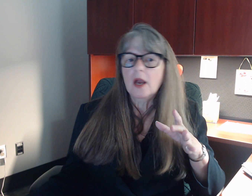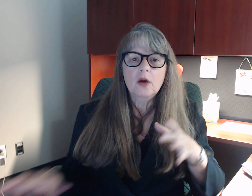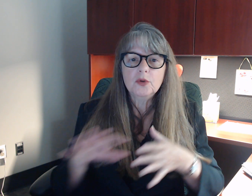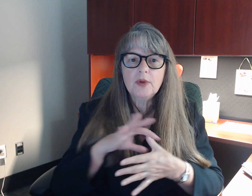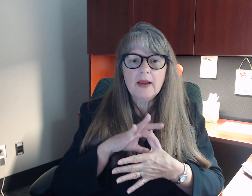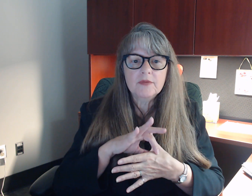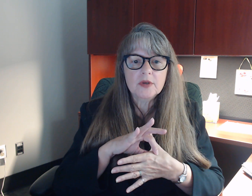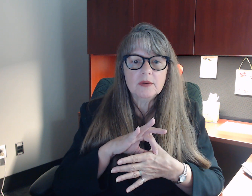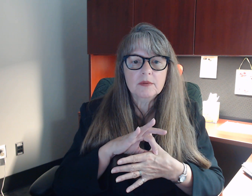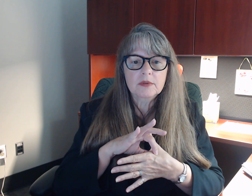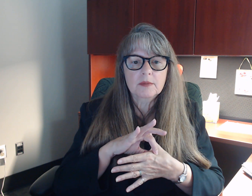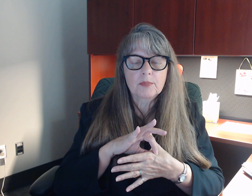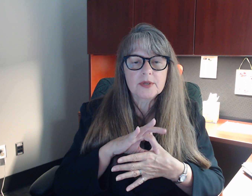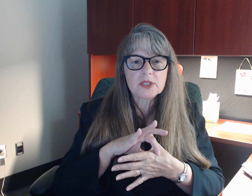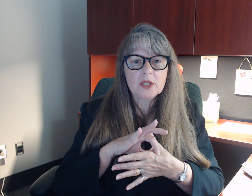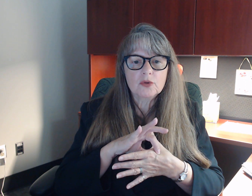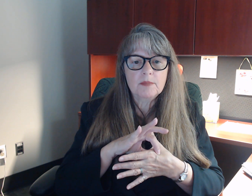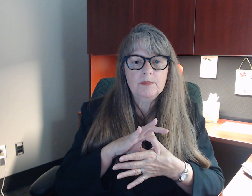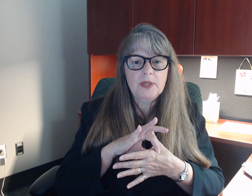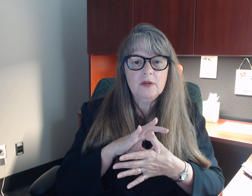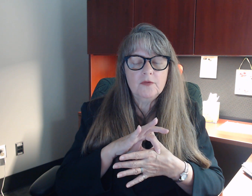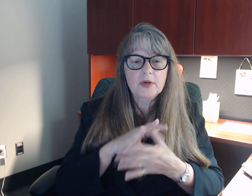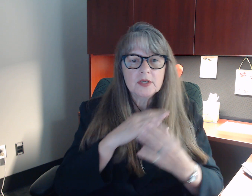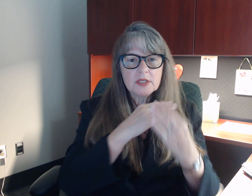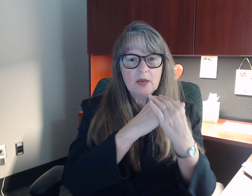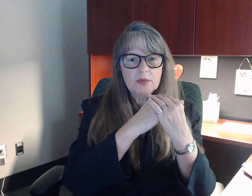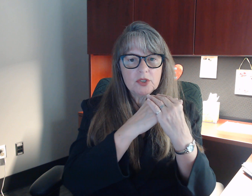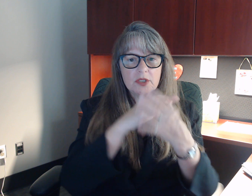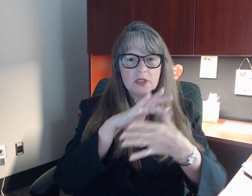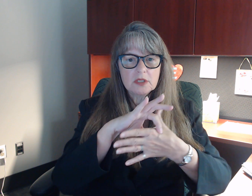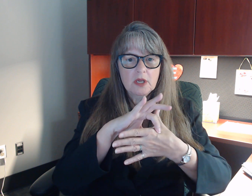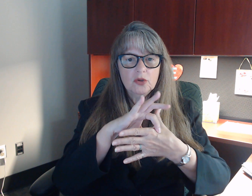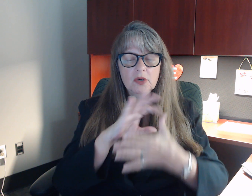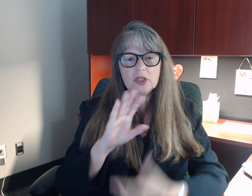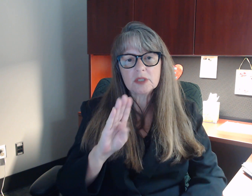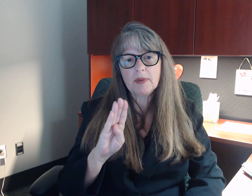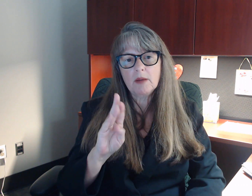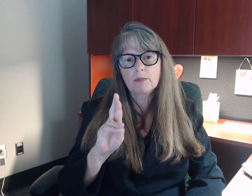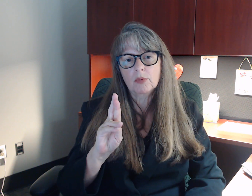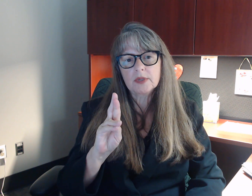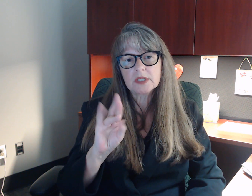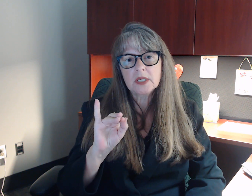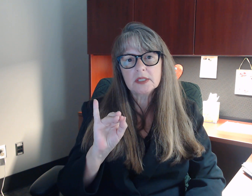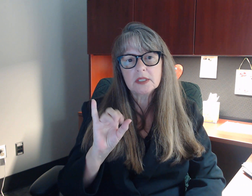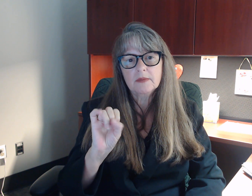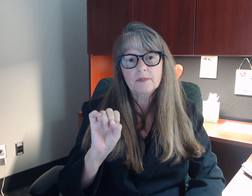And you have the brisket or the beef sandwiches. You can spell brisket.